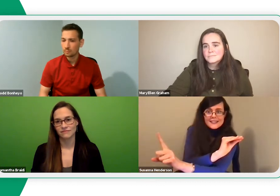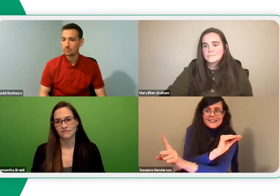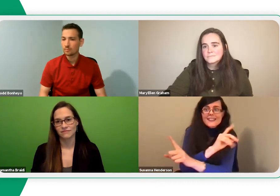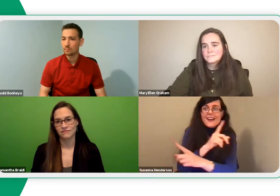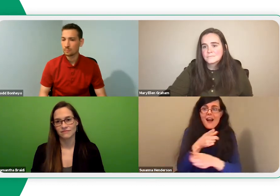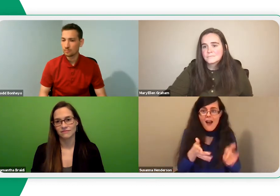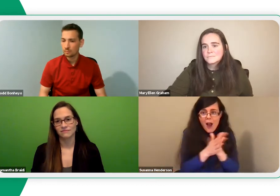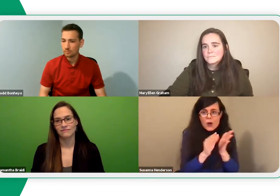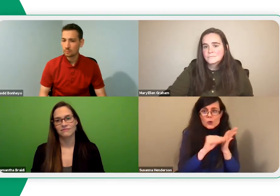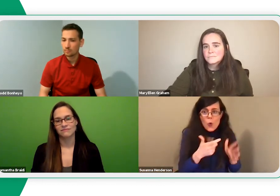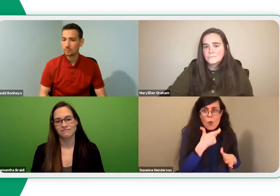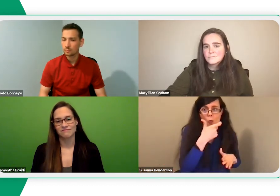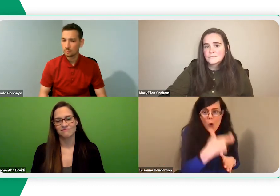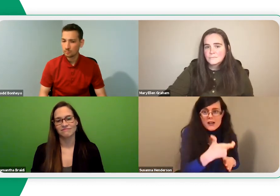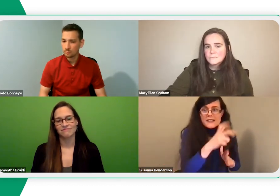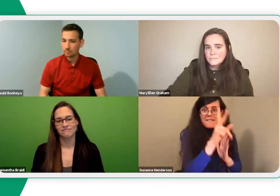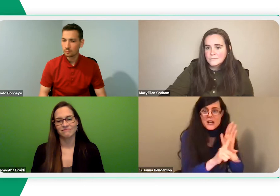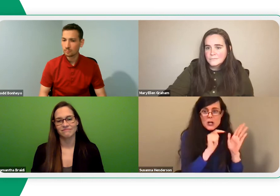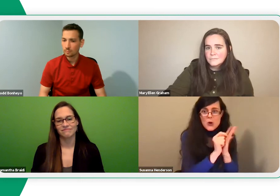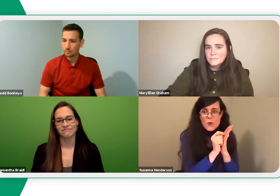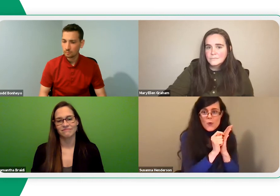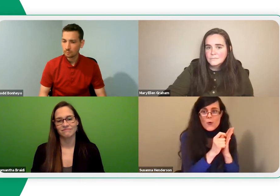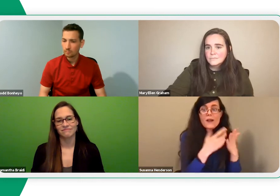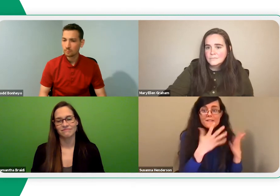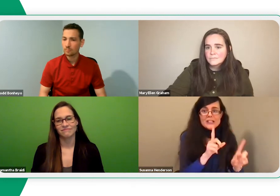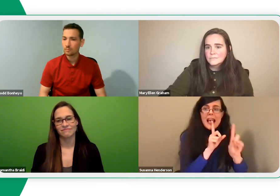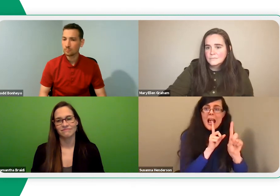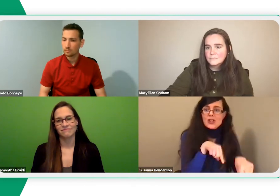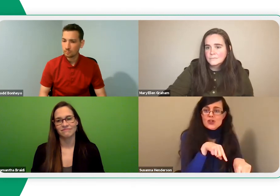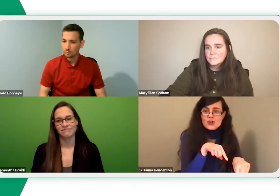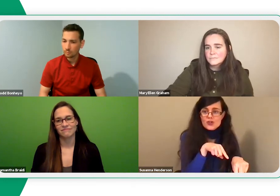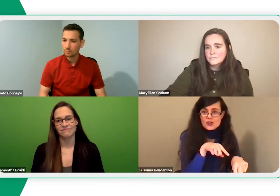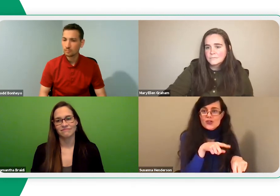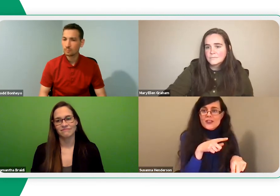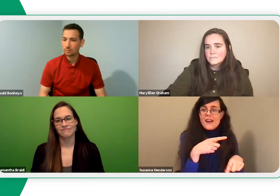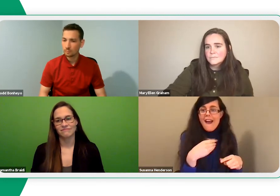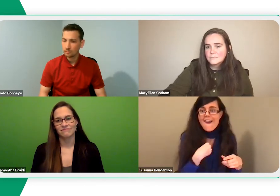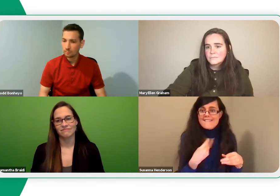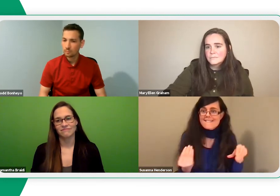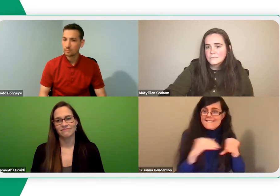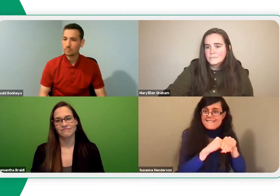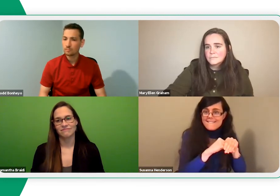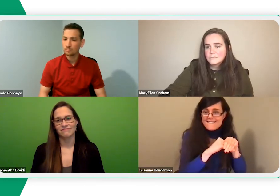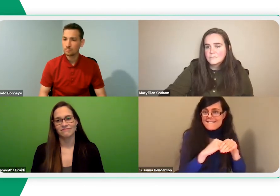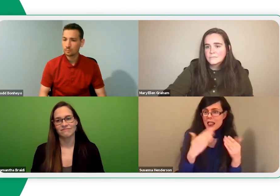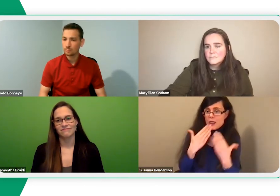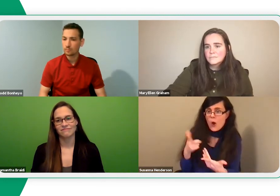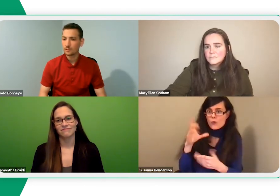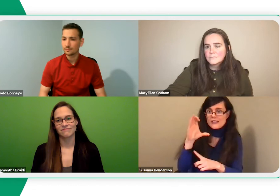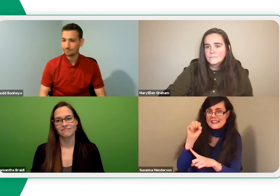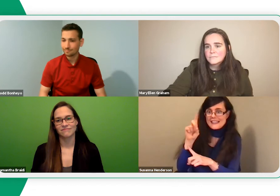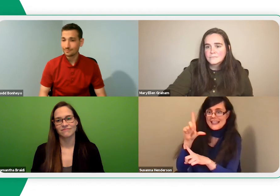this, and it was wonderful to be able to utilize that. And so I ask our students to watch the videos and answer those